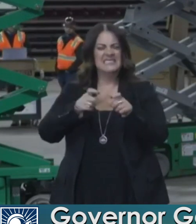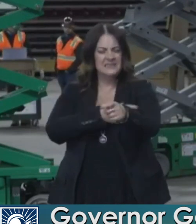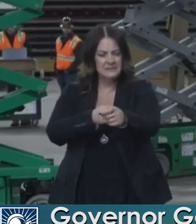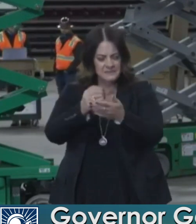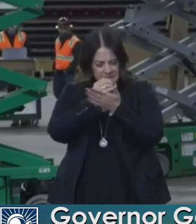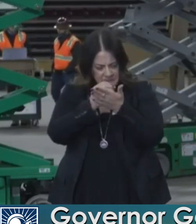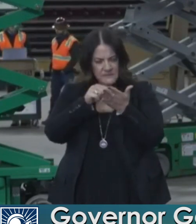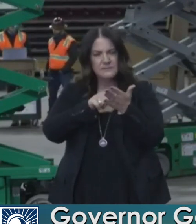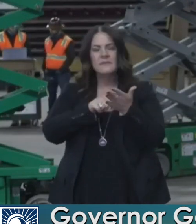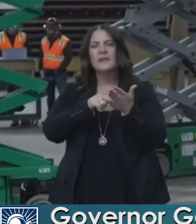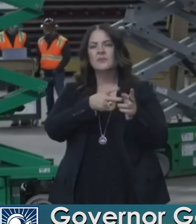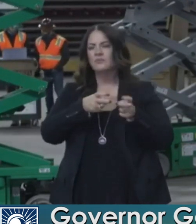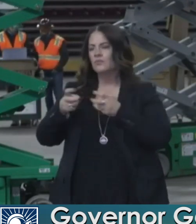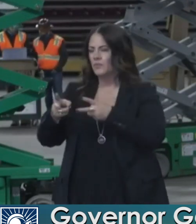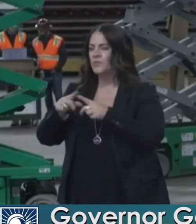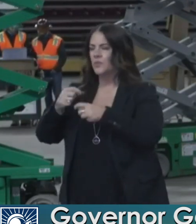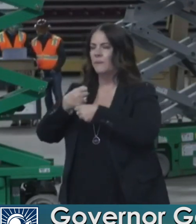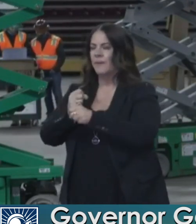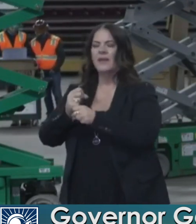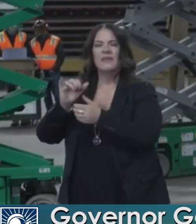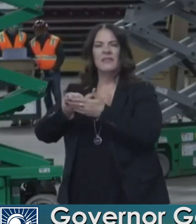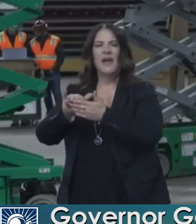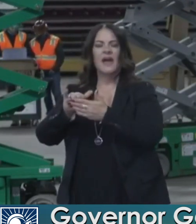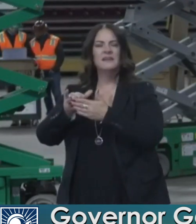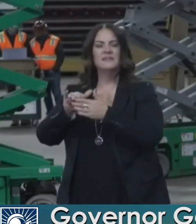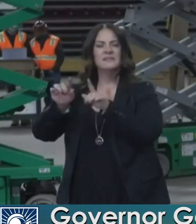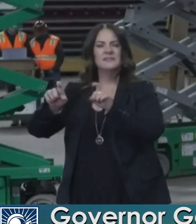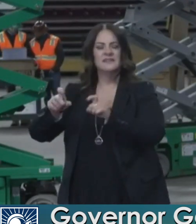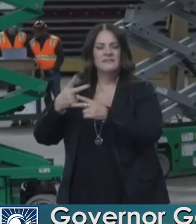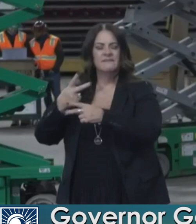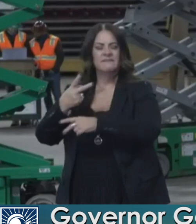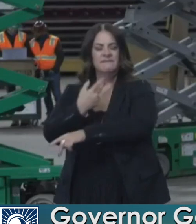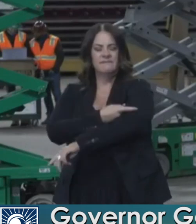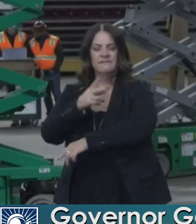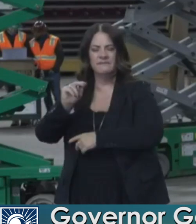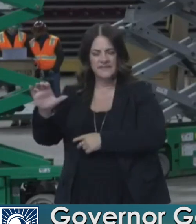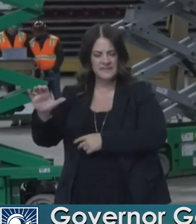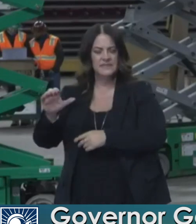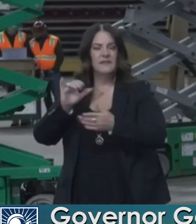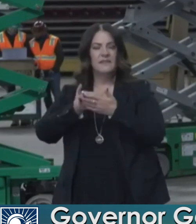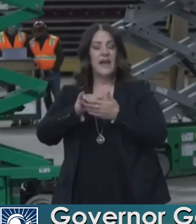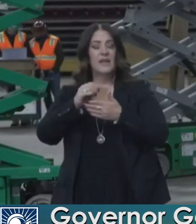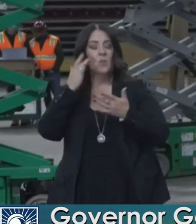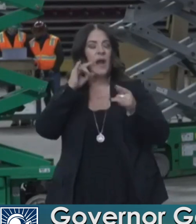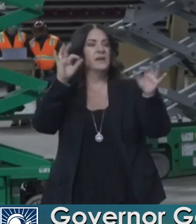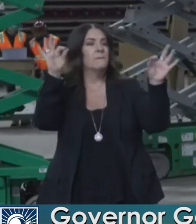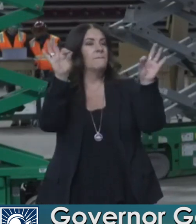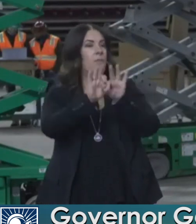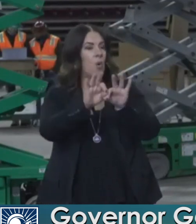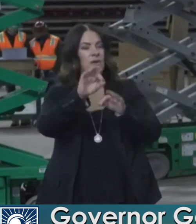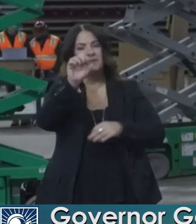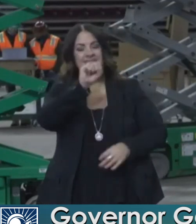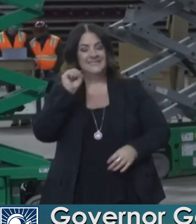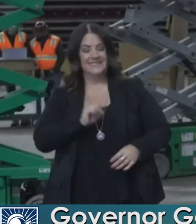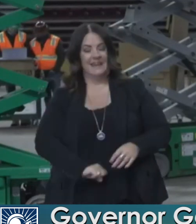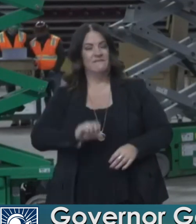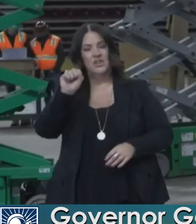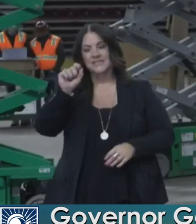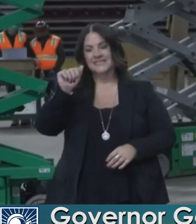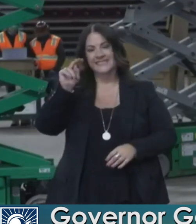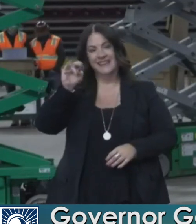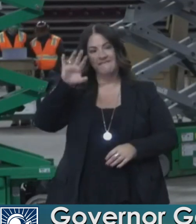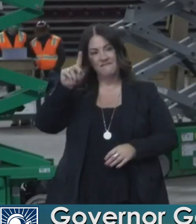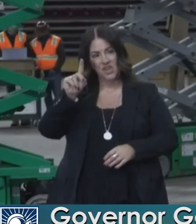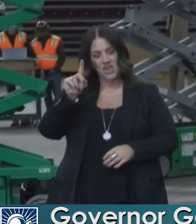Well, foundational, fundamental, and that's why the serology tests with Stanford are so important. Our first homegrown serum